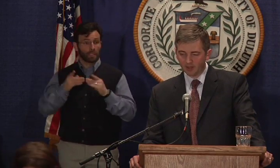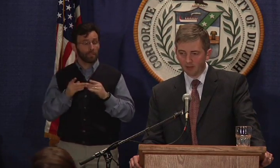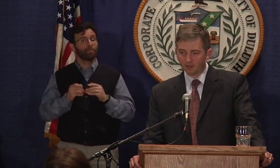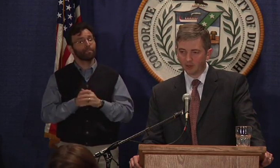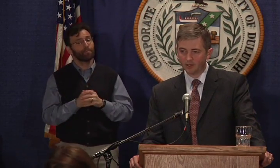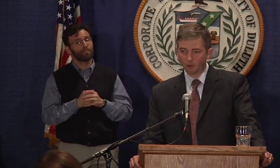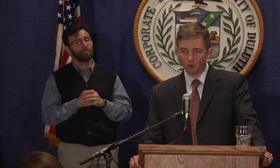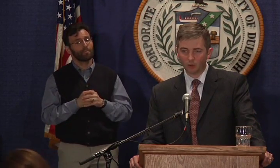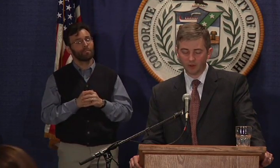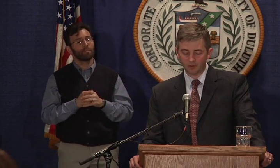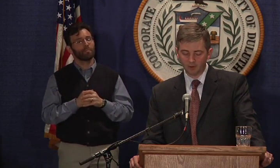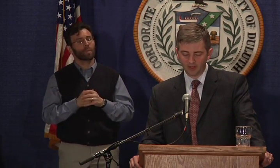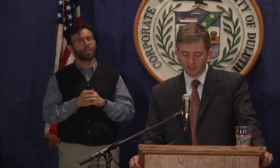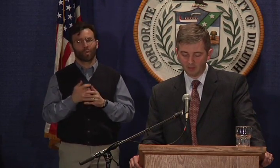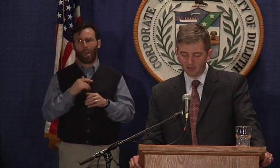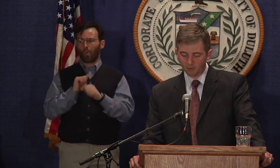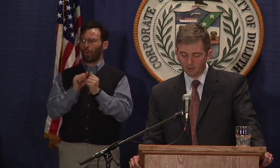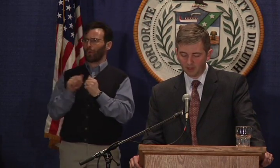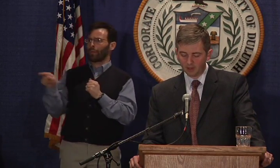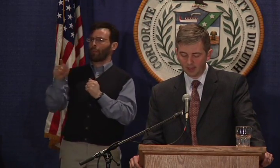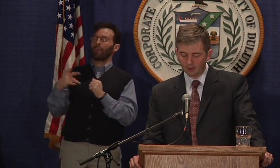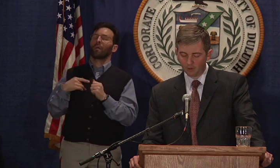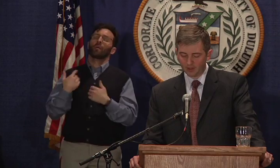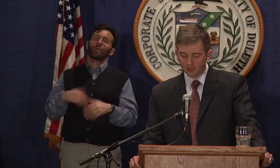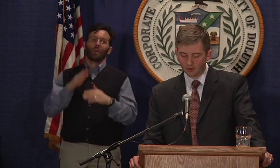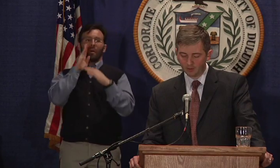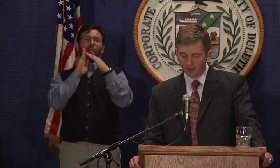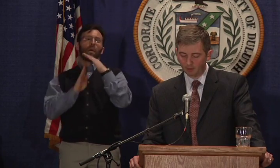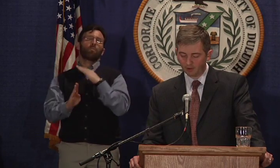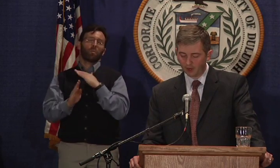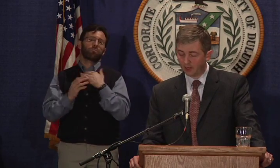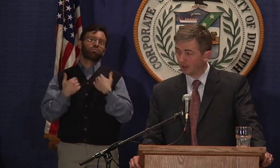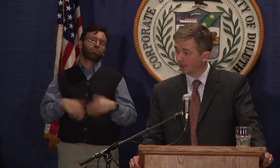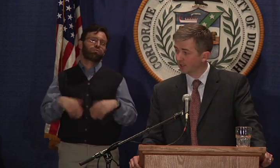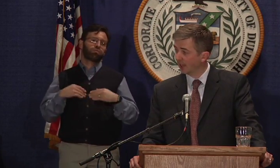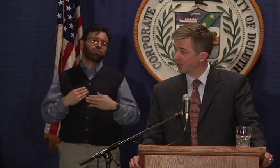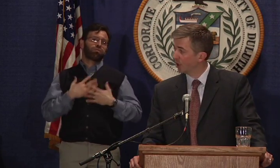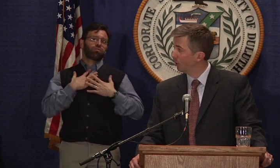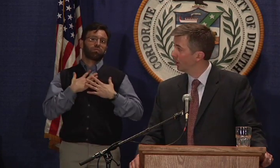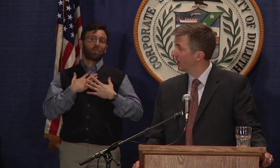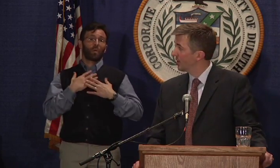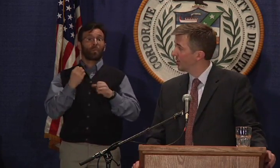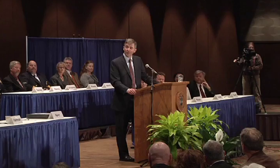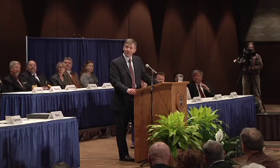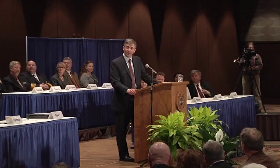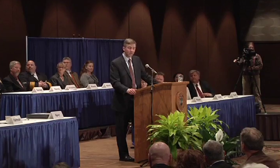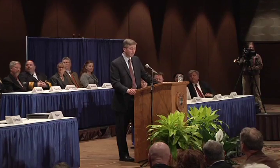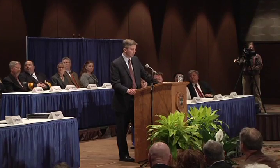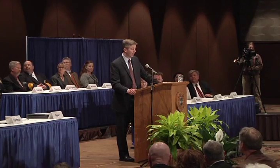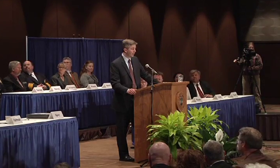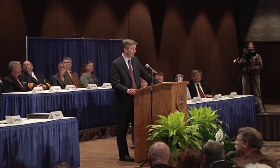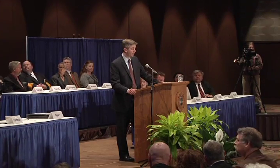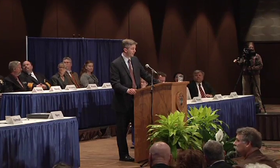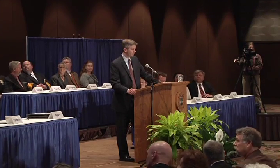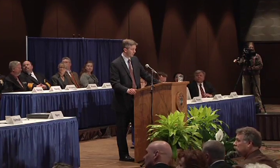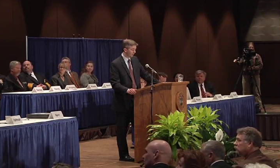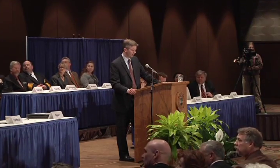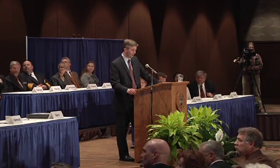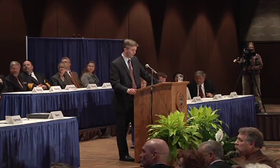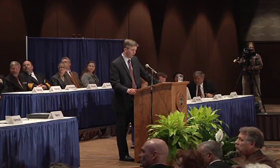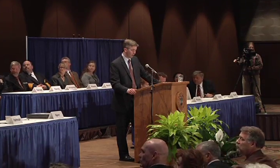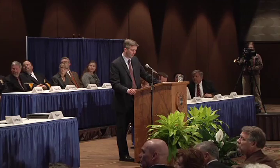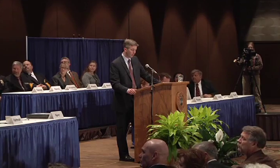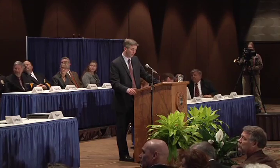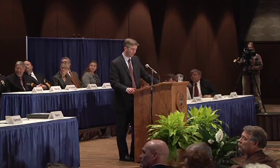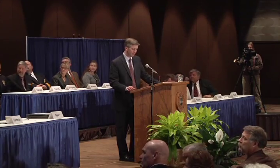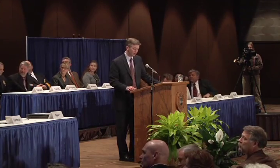me to be able to work with these men and women and what they do. And we've created a slideshow to highlight some of